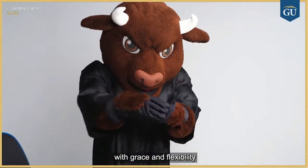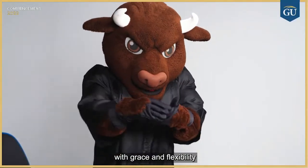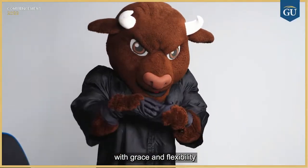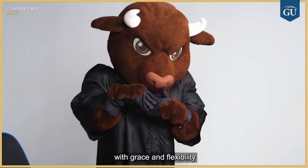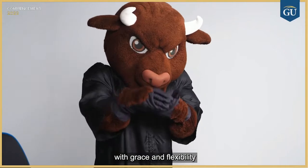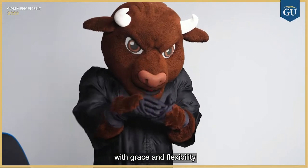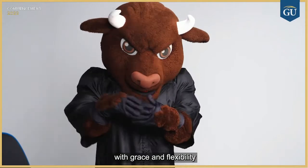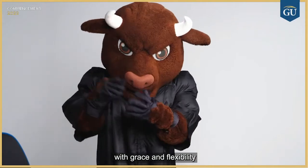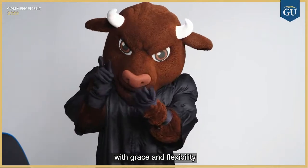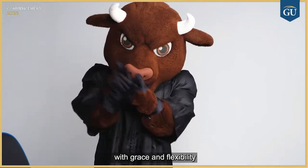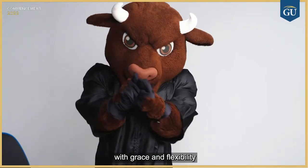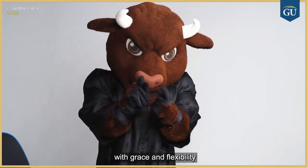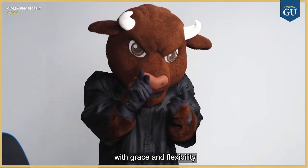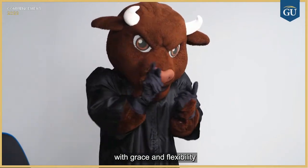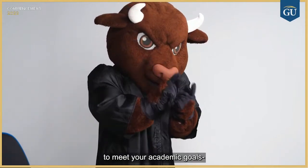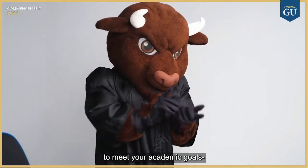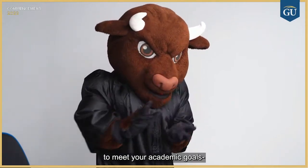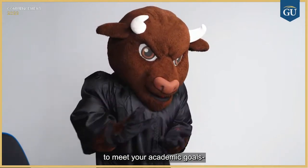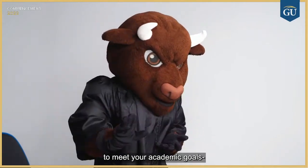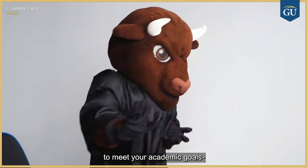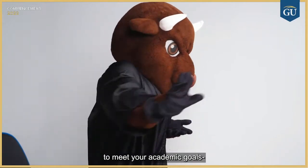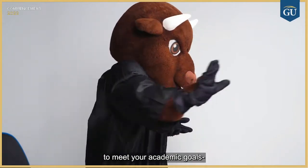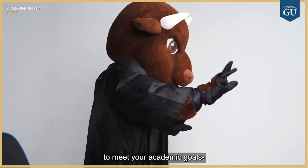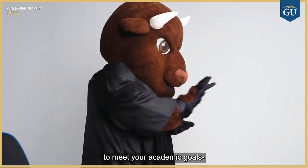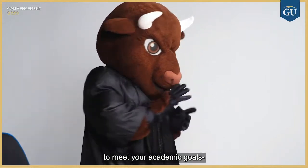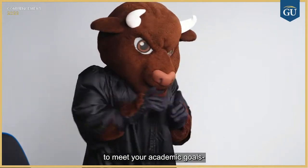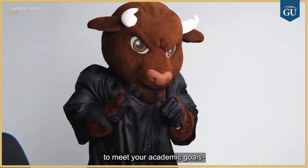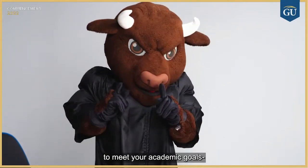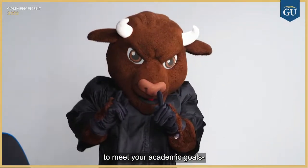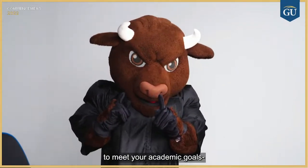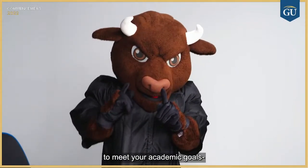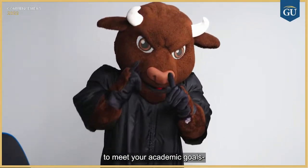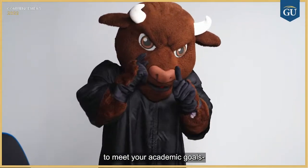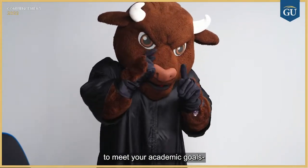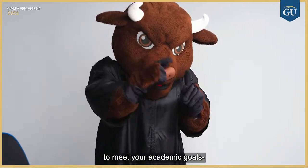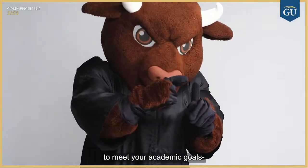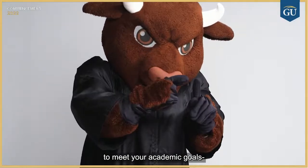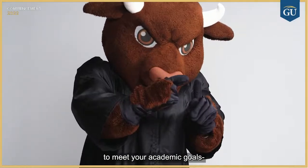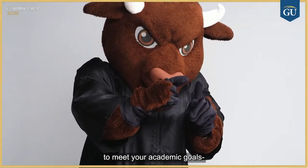and flexibility to meet your academic goals.